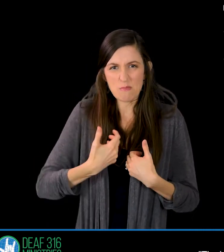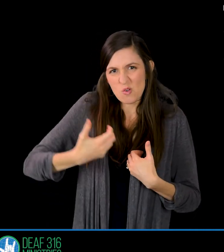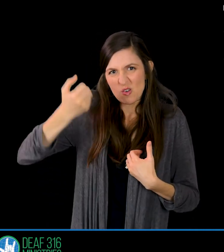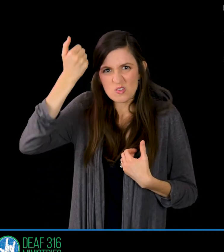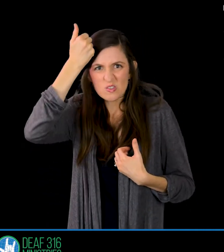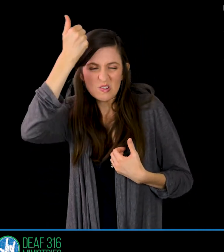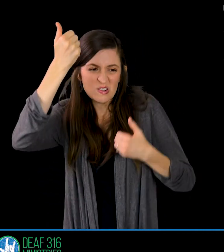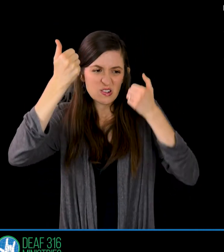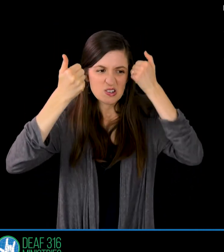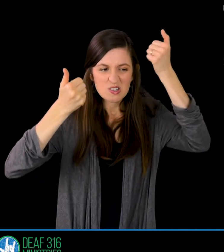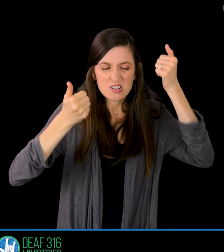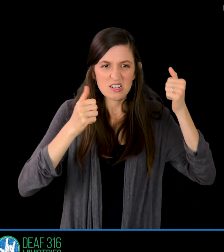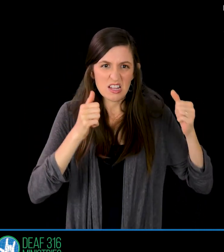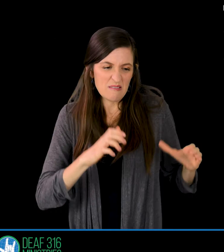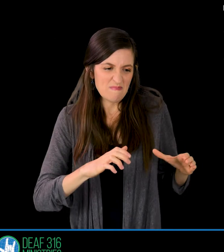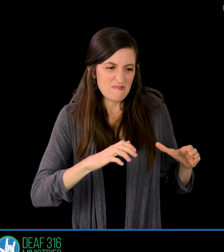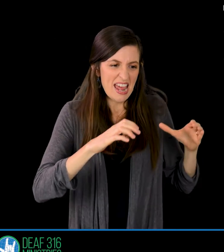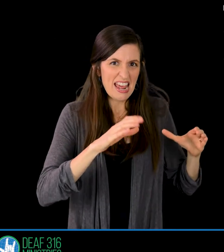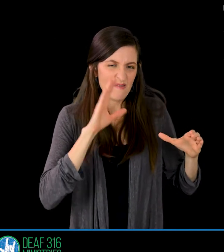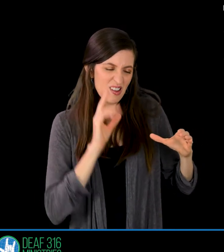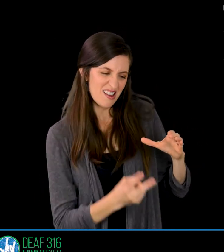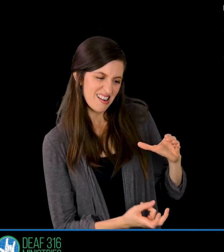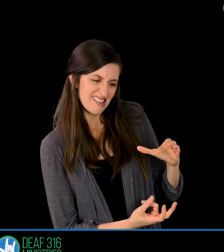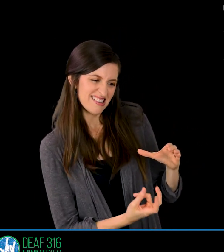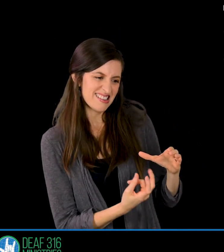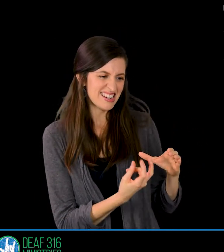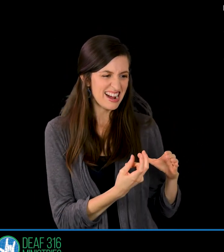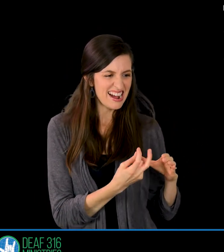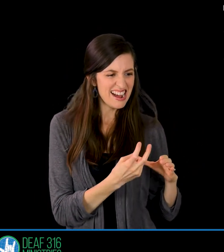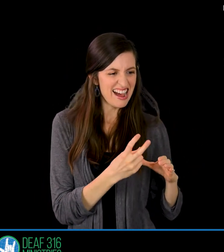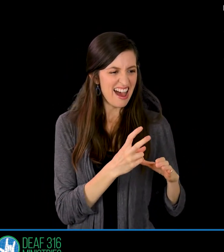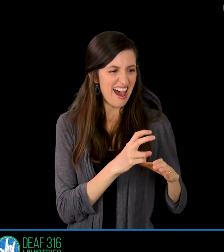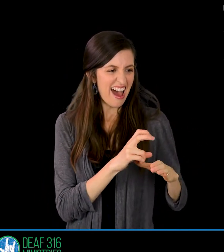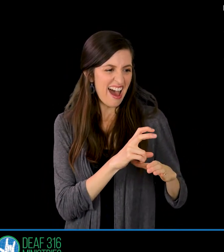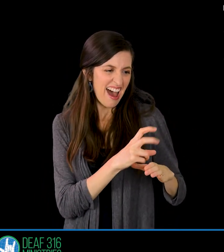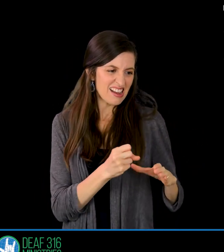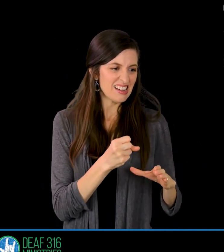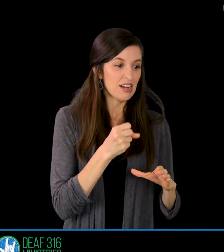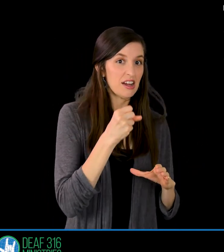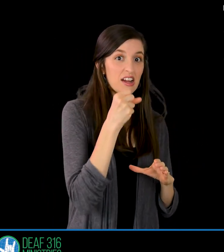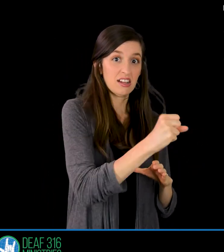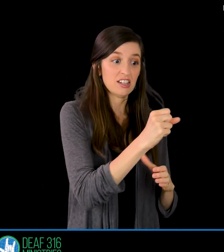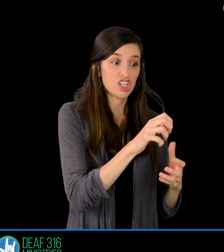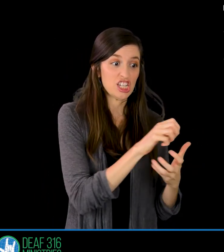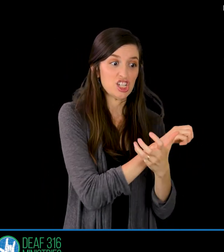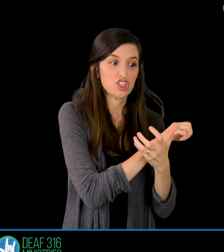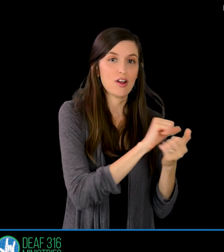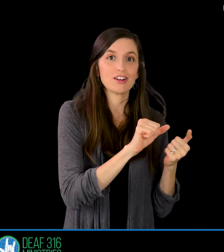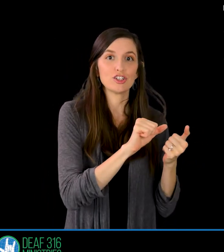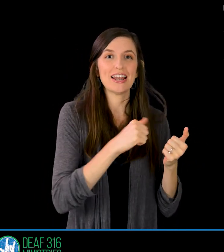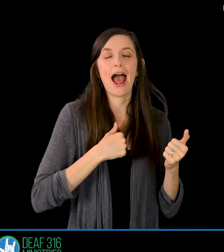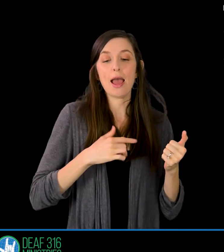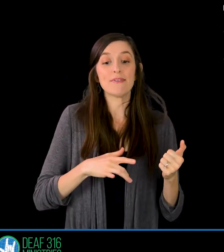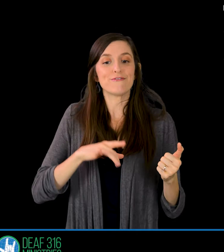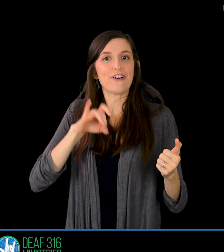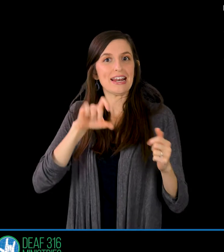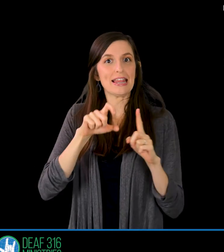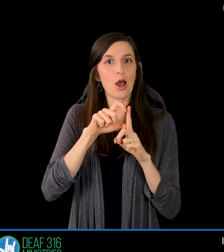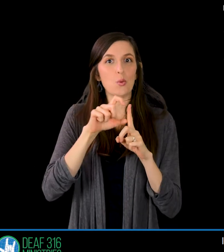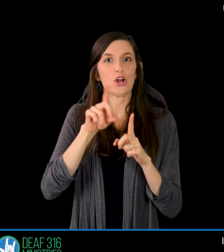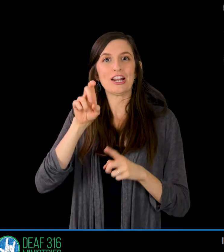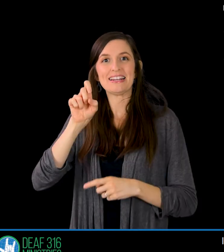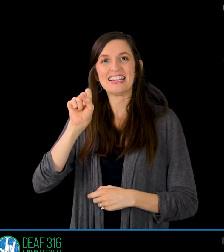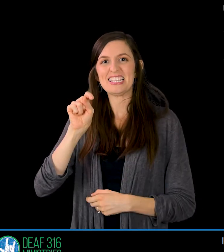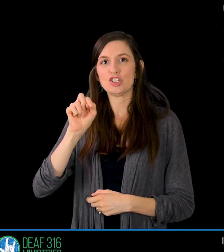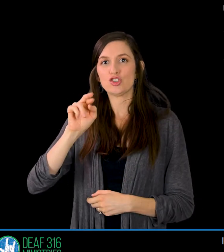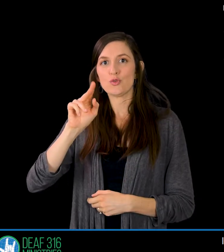was and is not and is about to rise from the bottomless pit and go to destruction destruction I'm choosing the same Greek word in